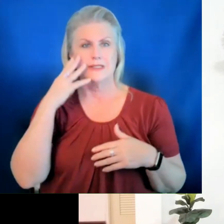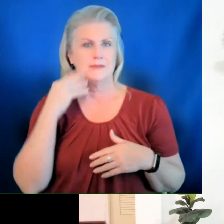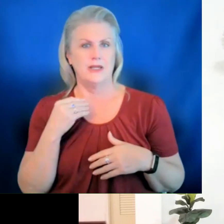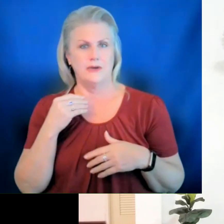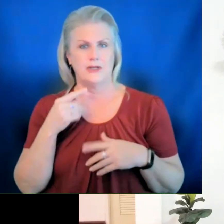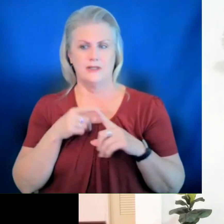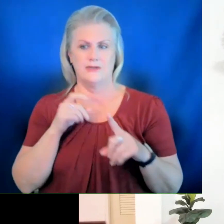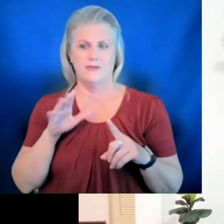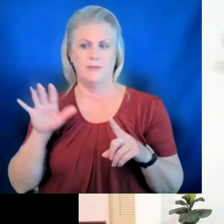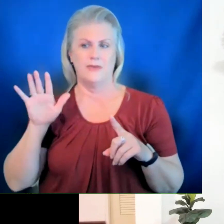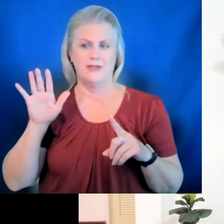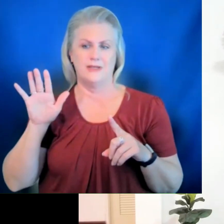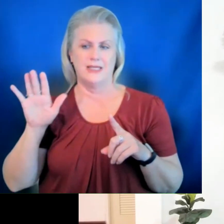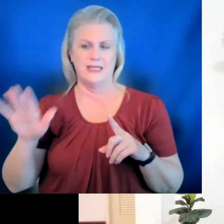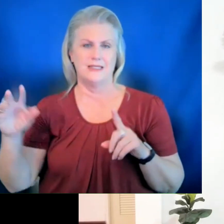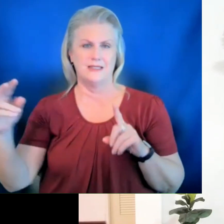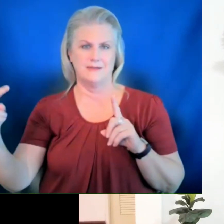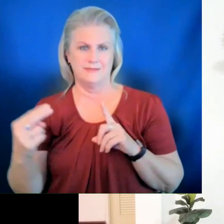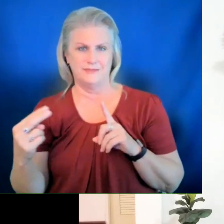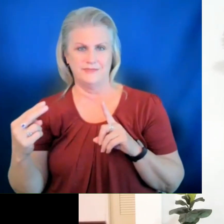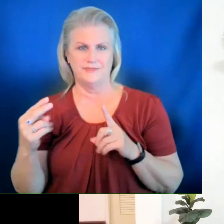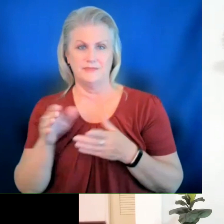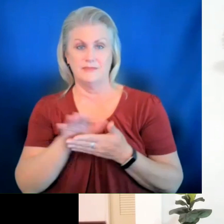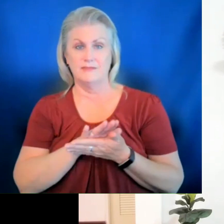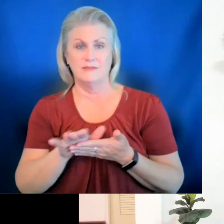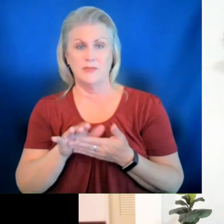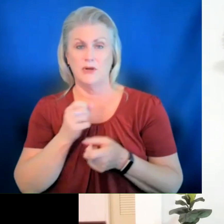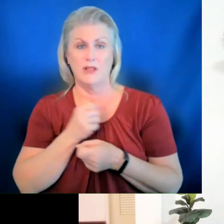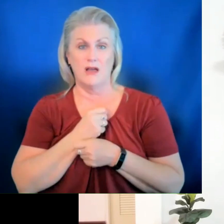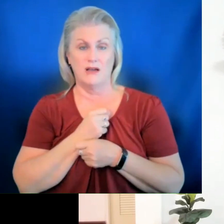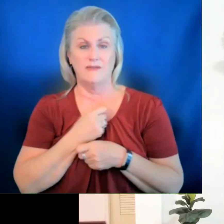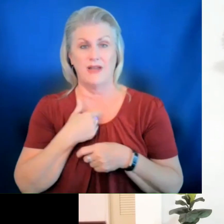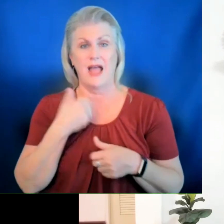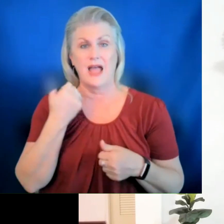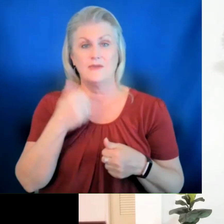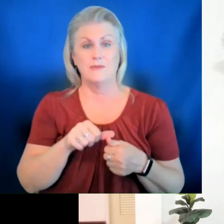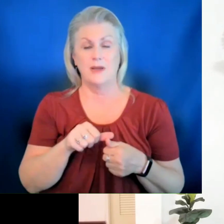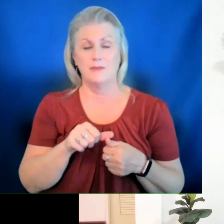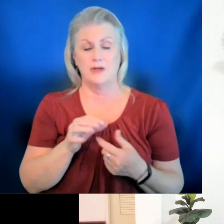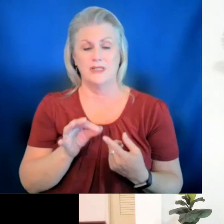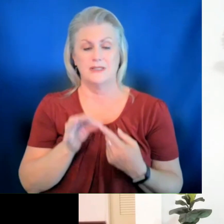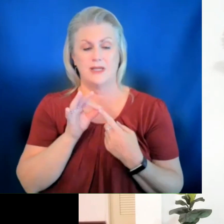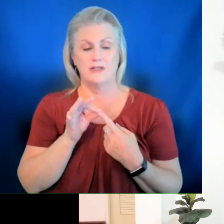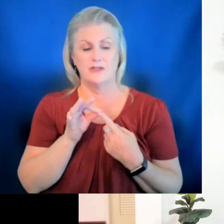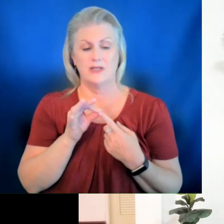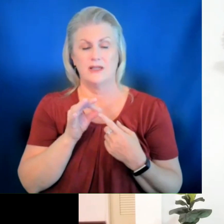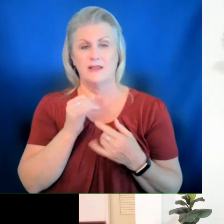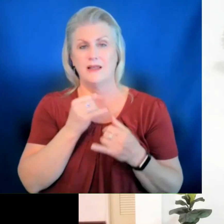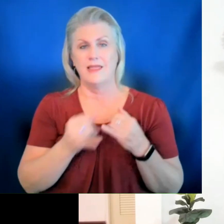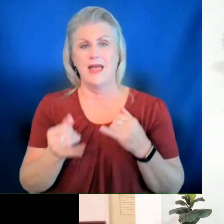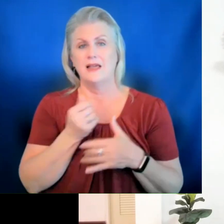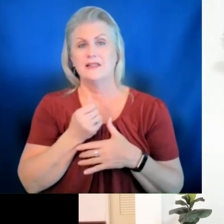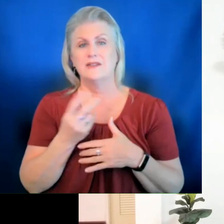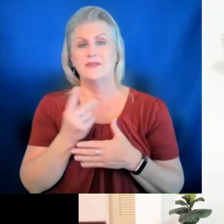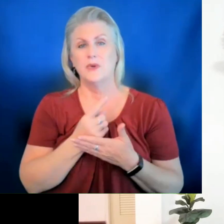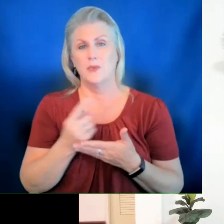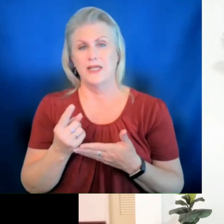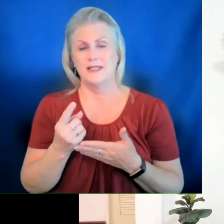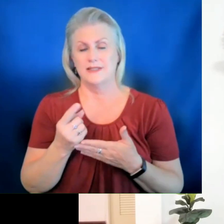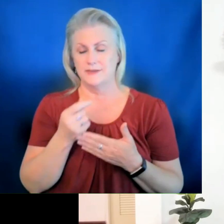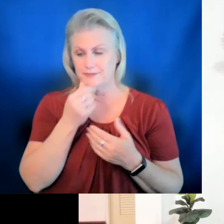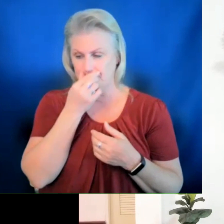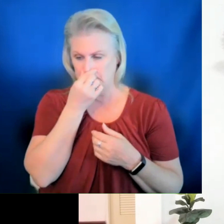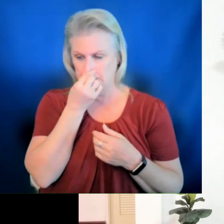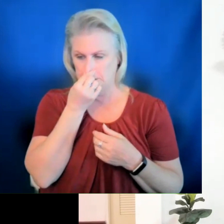to experience from his side pure love. And I remember, especially the last